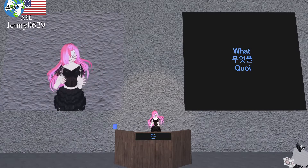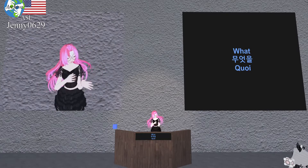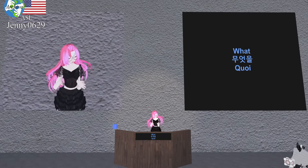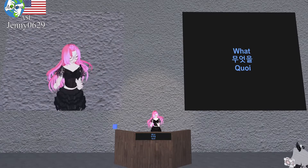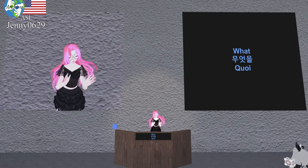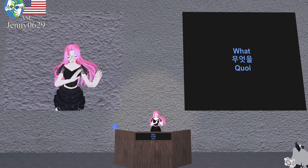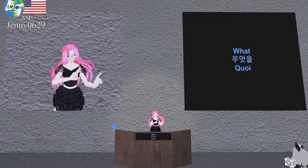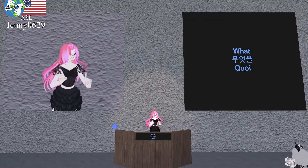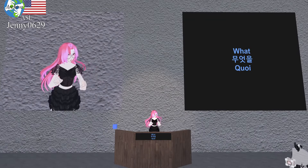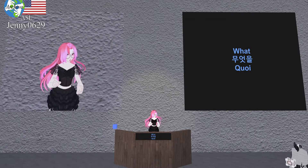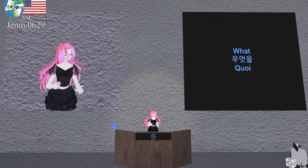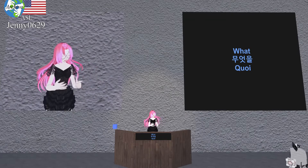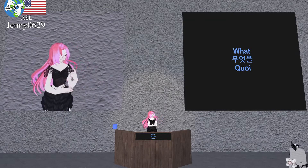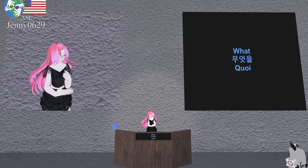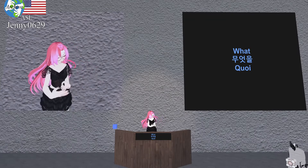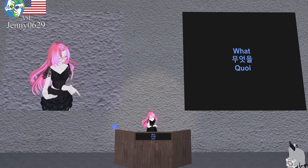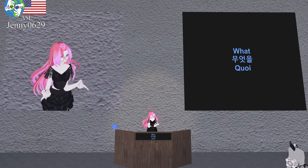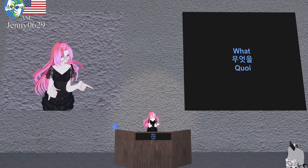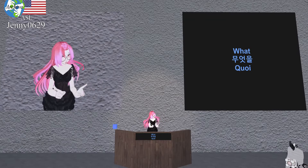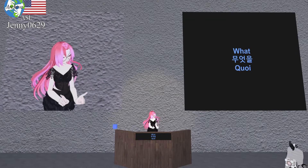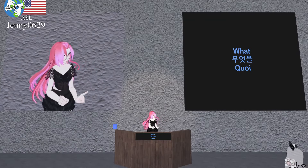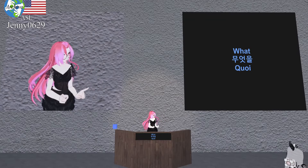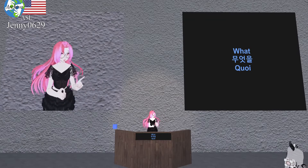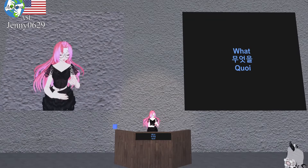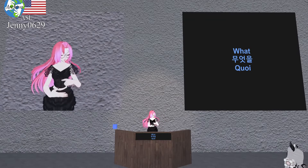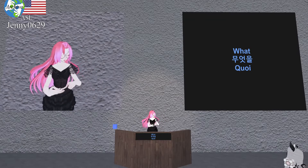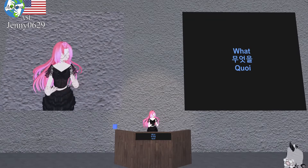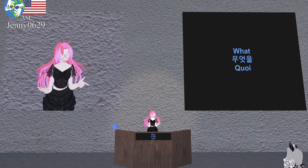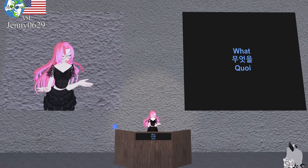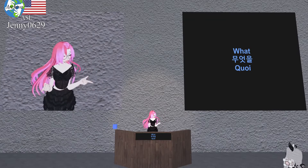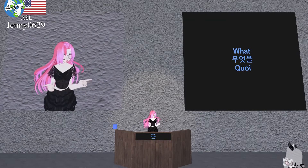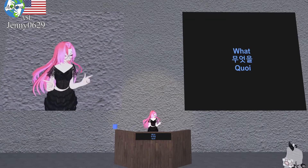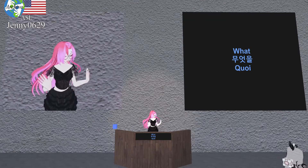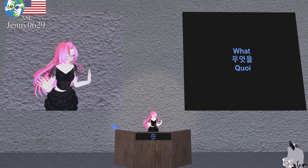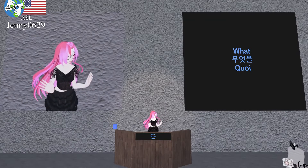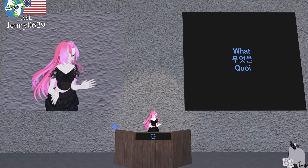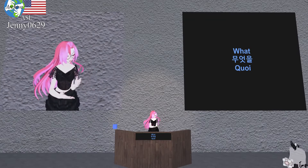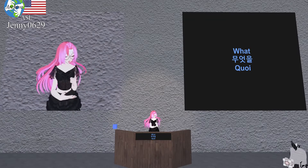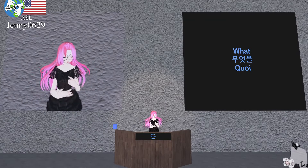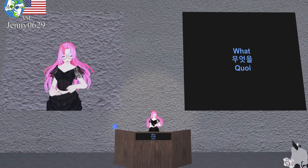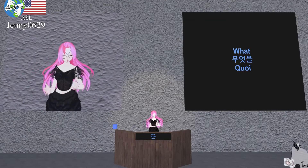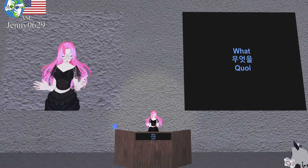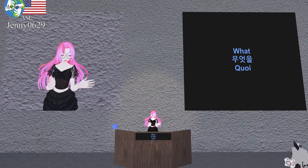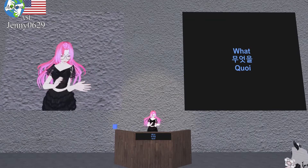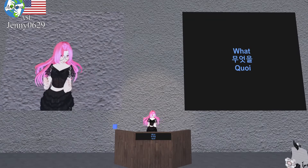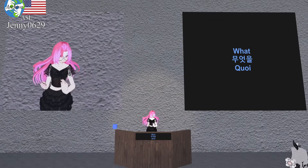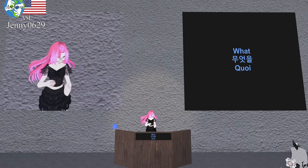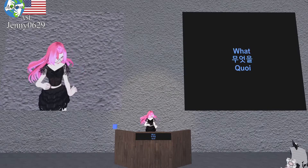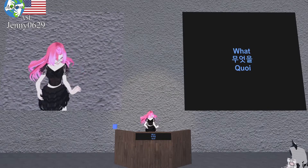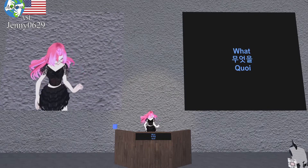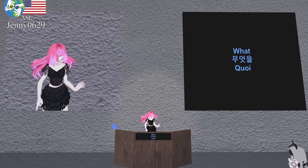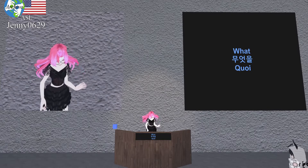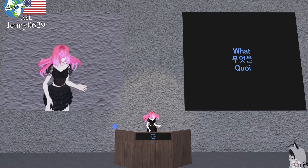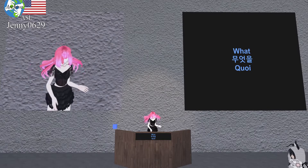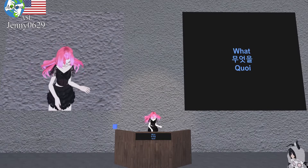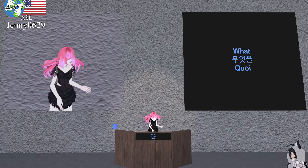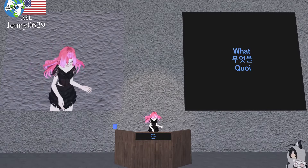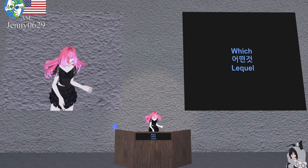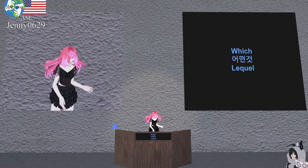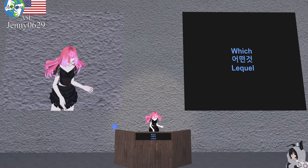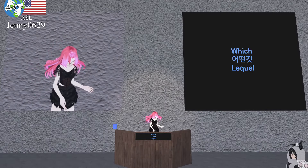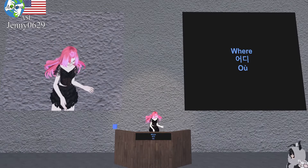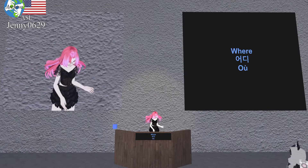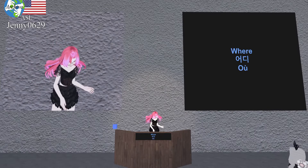So it's kind of like the transitional, but they're totally fine. You could totally do like what's happening, what's going on, whatever. They can both be used interchangeably.